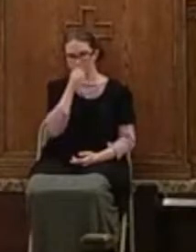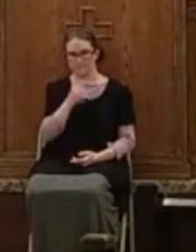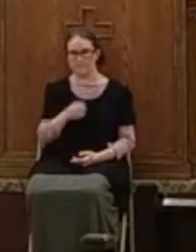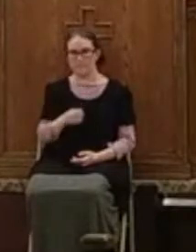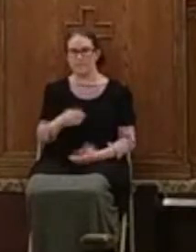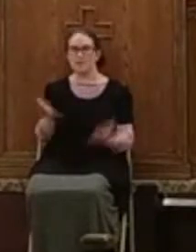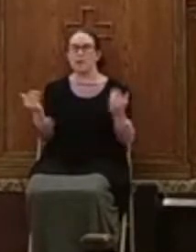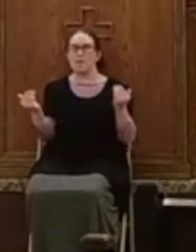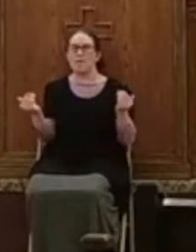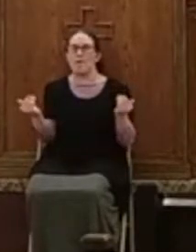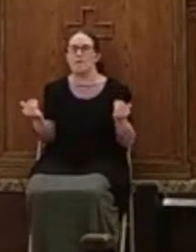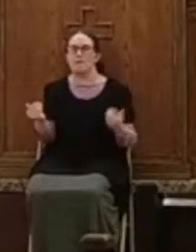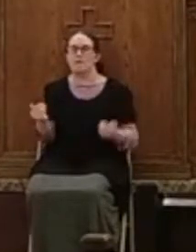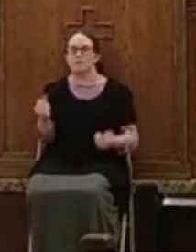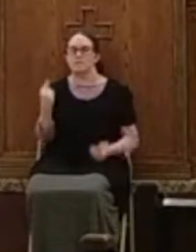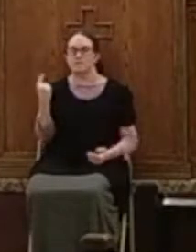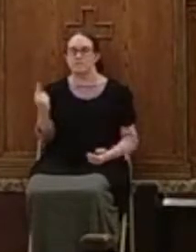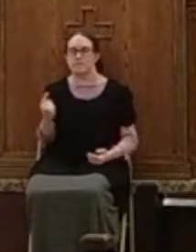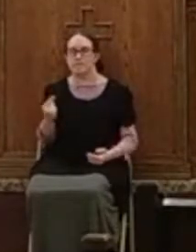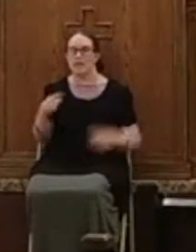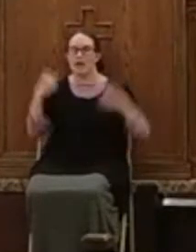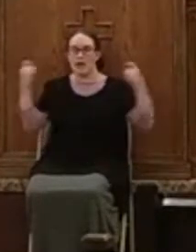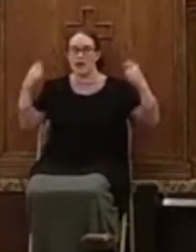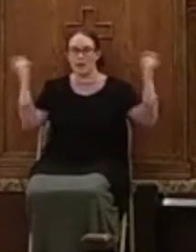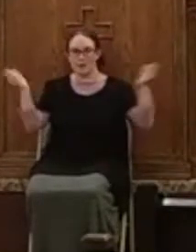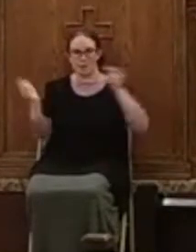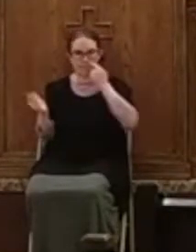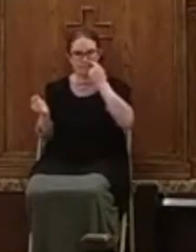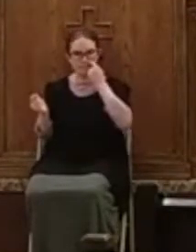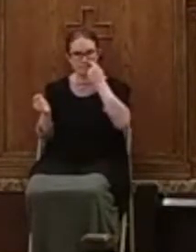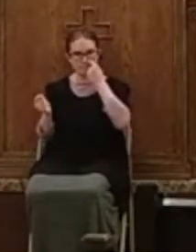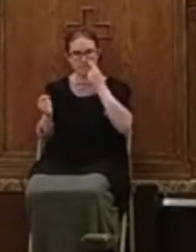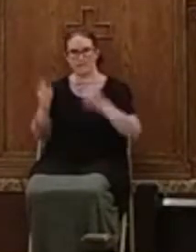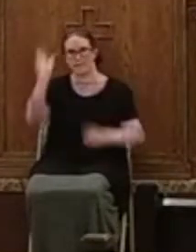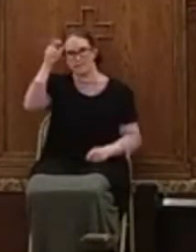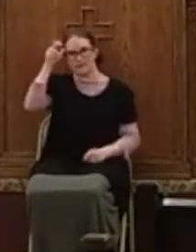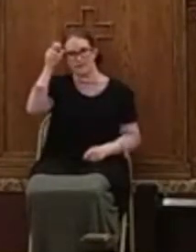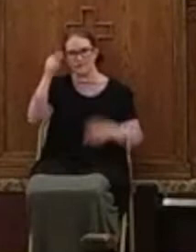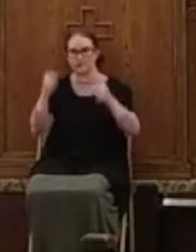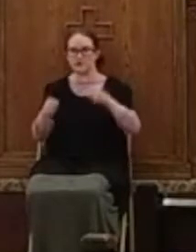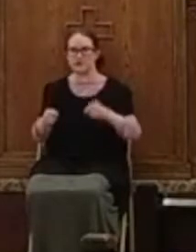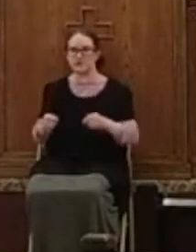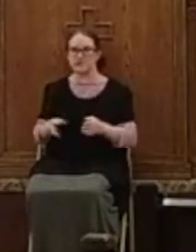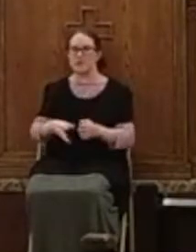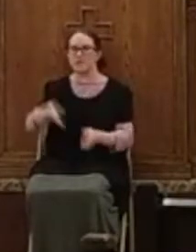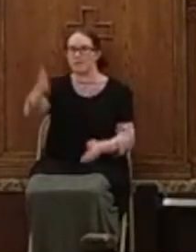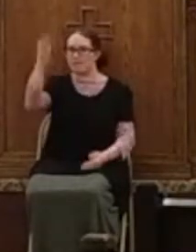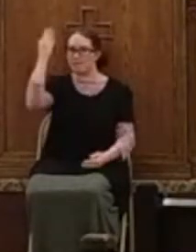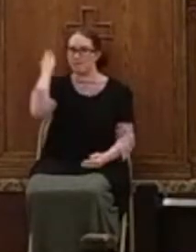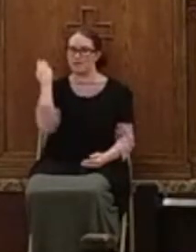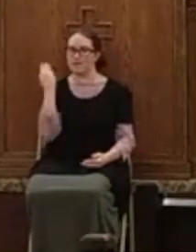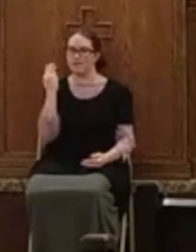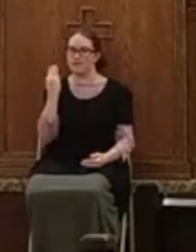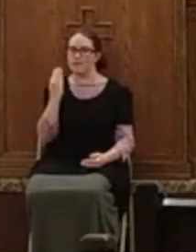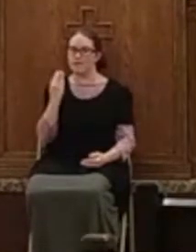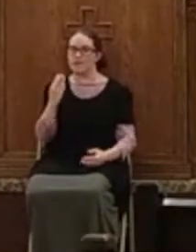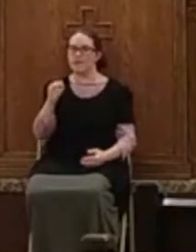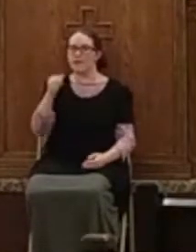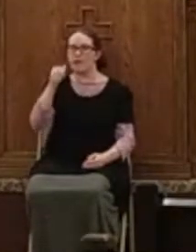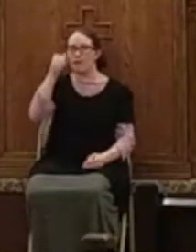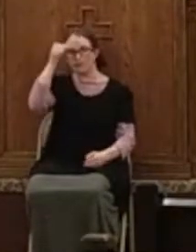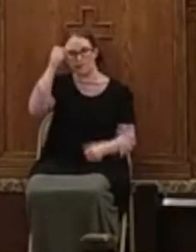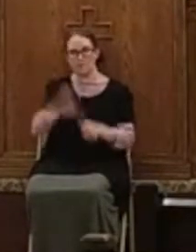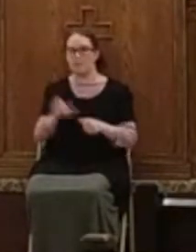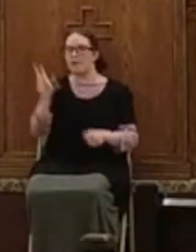Oh, come on, somebody. Yes. Hallelujah. Yes. Amen. The devil tried to bring up your past. He said, I won't remember